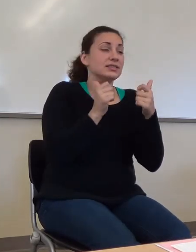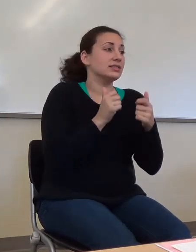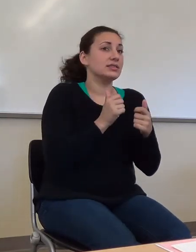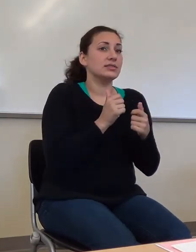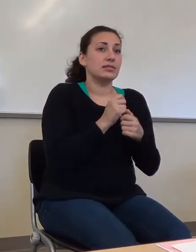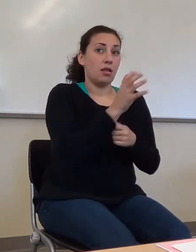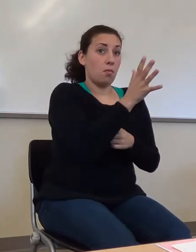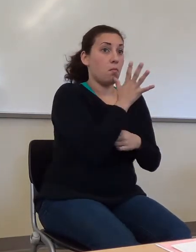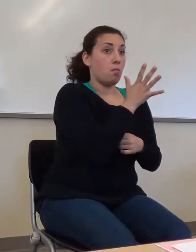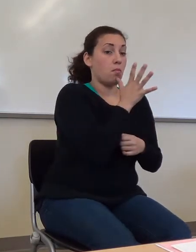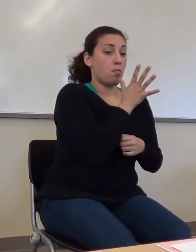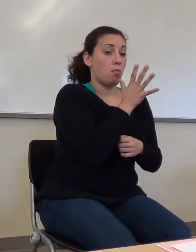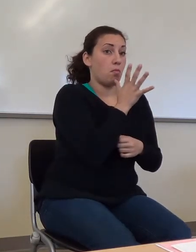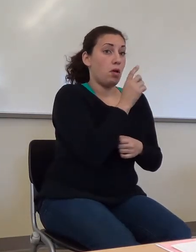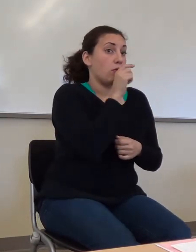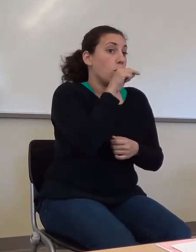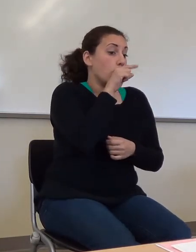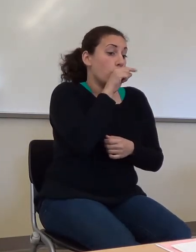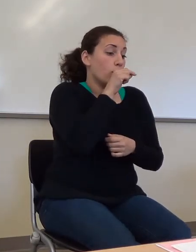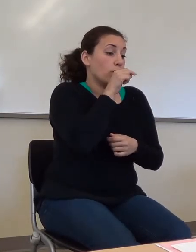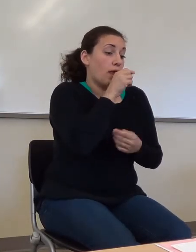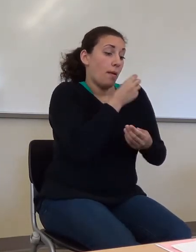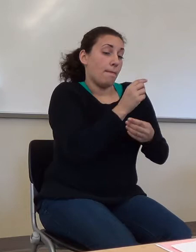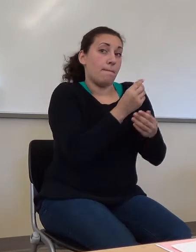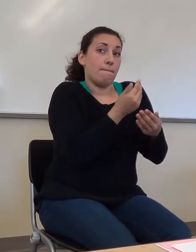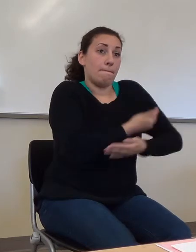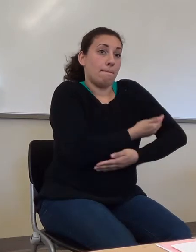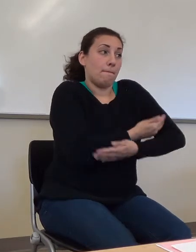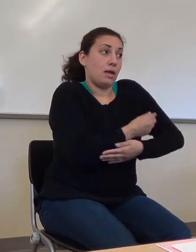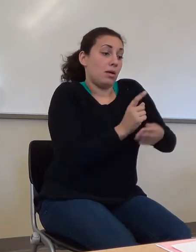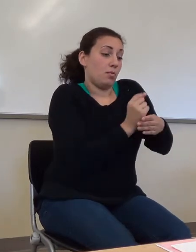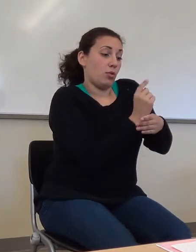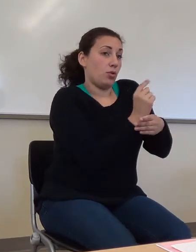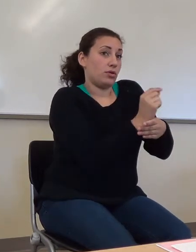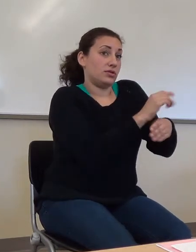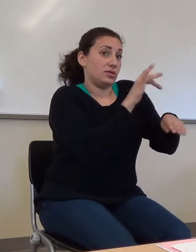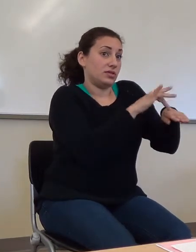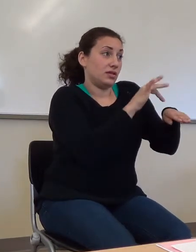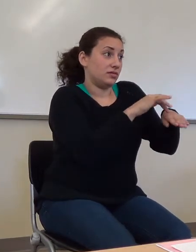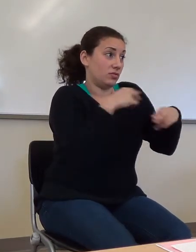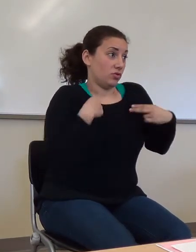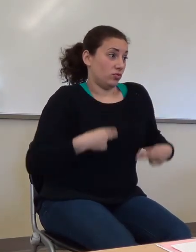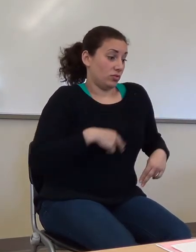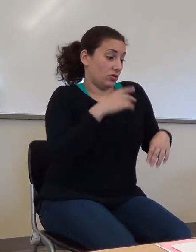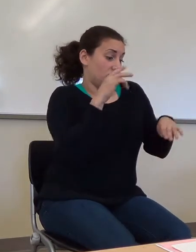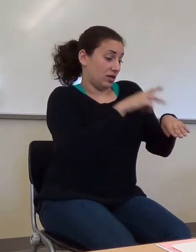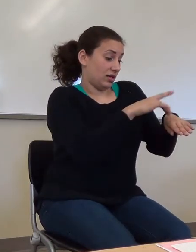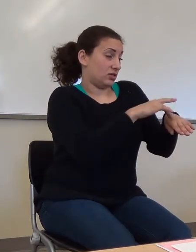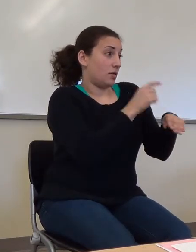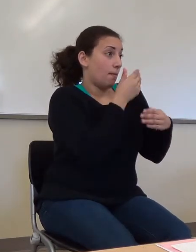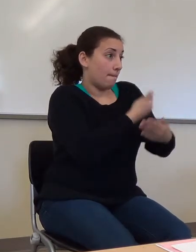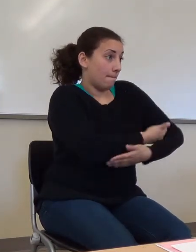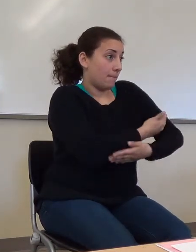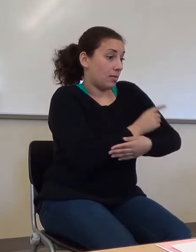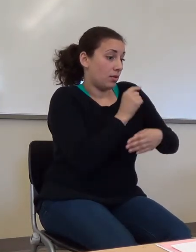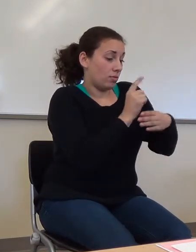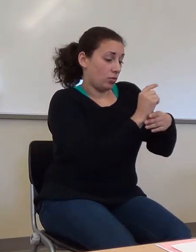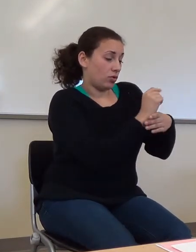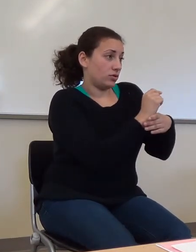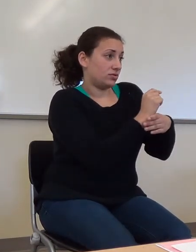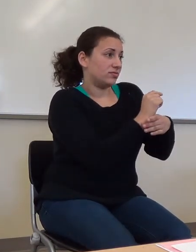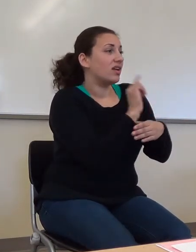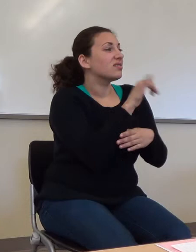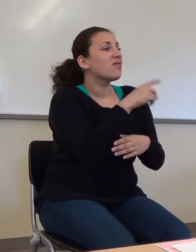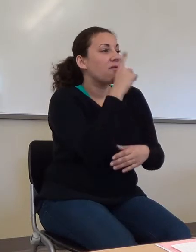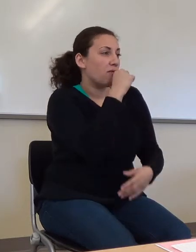a mother bird will reject her babies if they've been touched by a human is completely false, okay? So